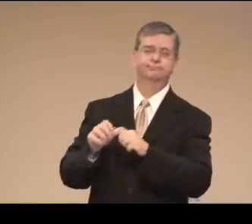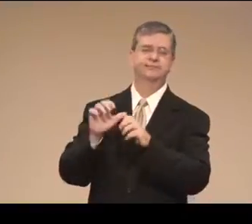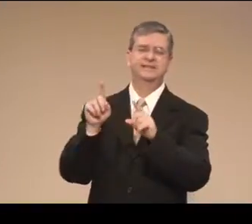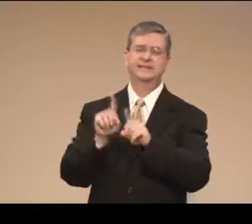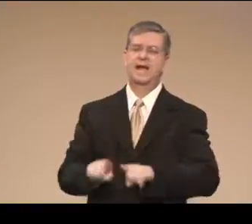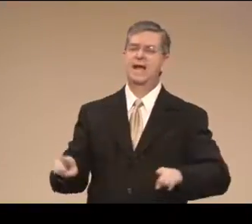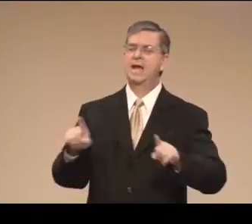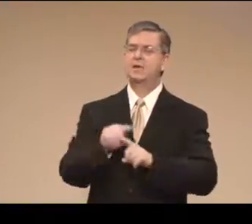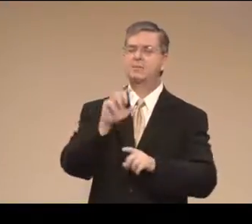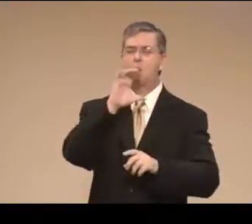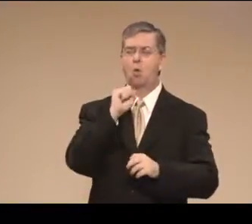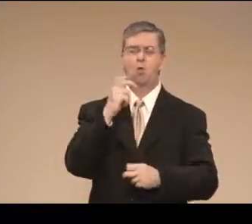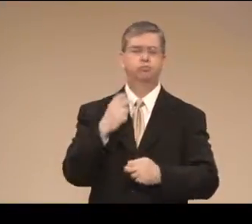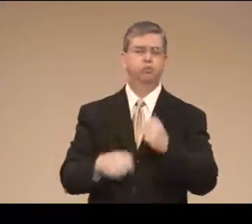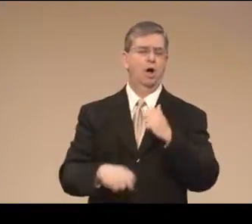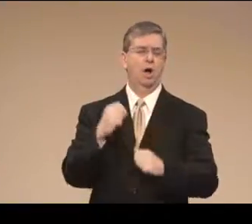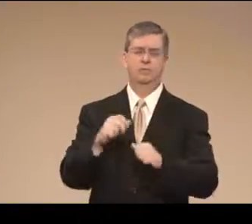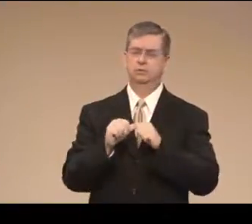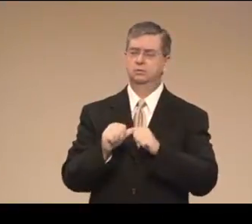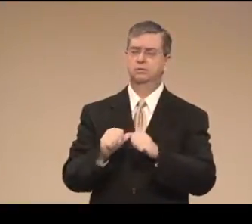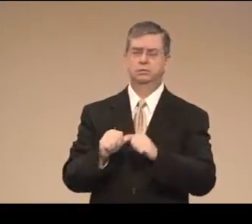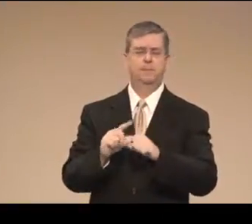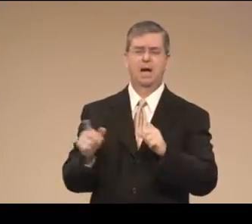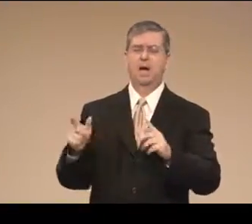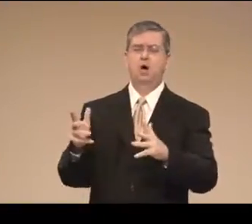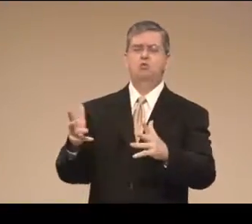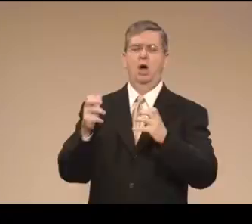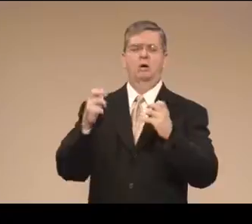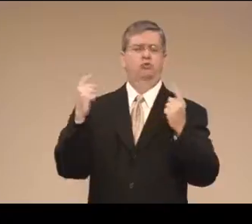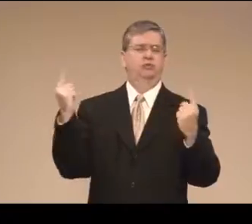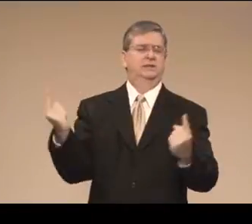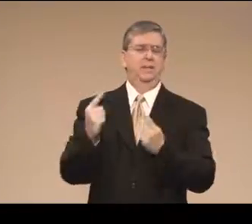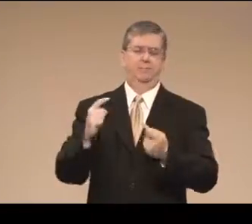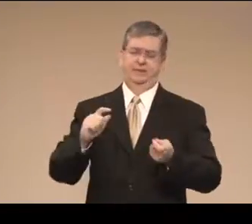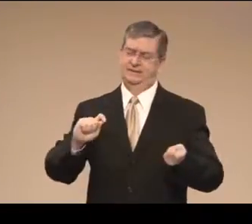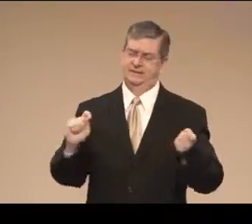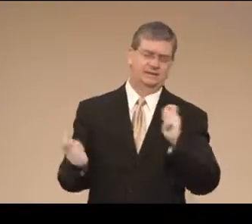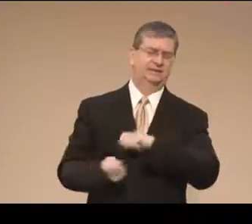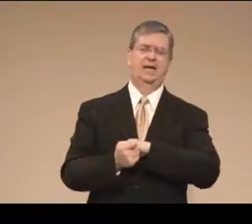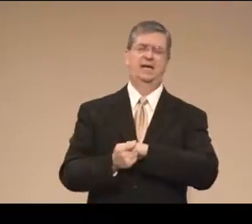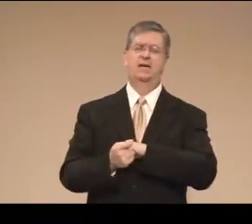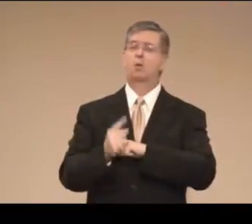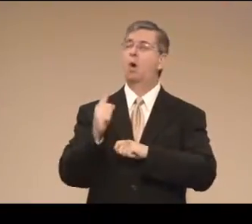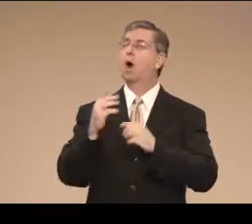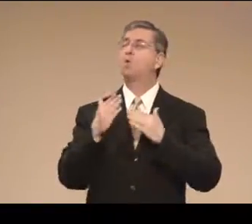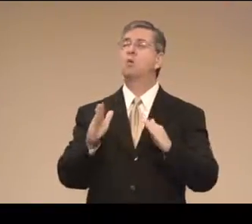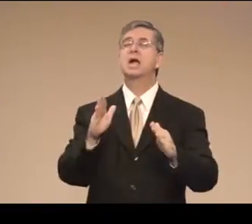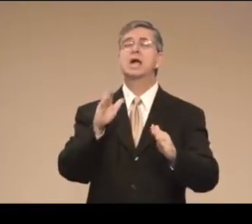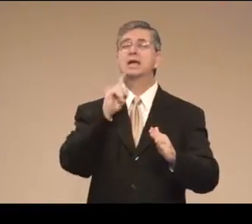That they be open to him. That they were dwelling on their old problems at times, but the Lord was